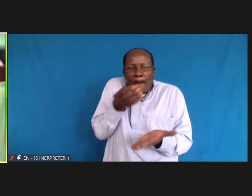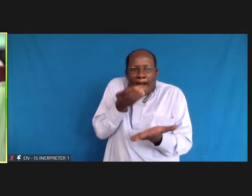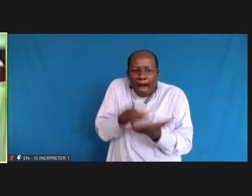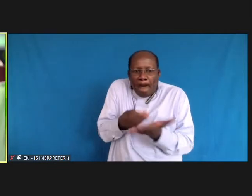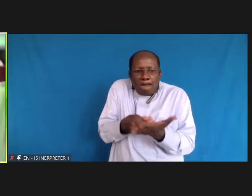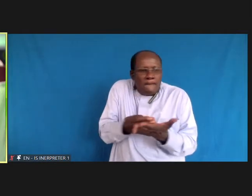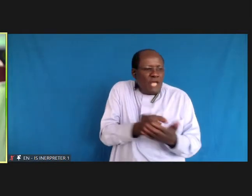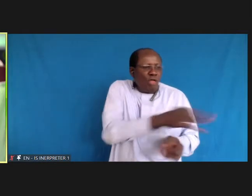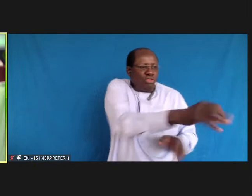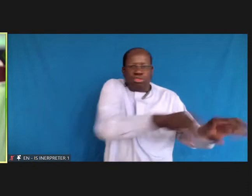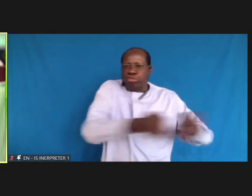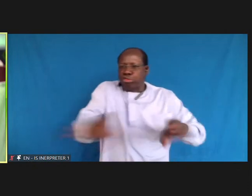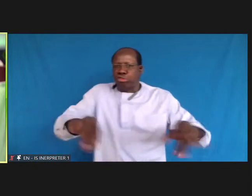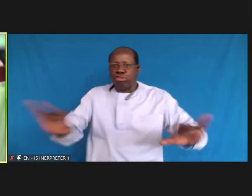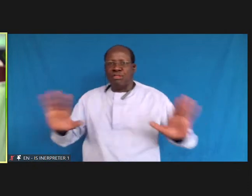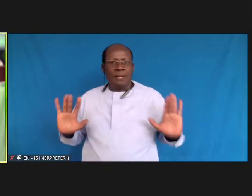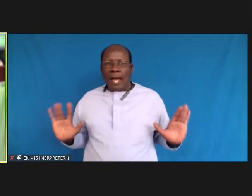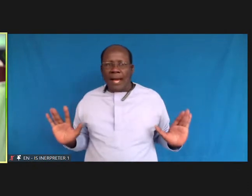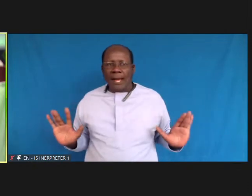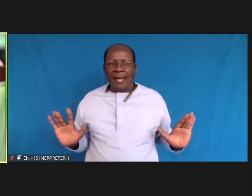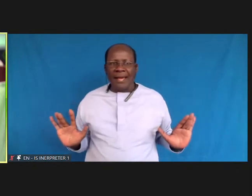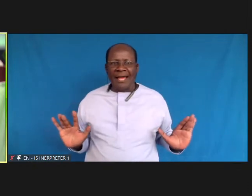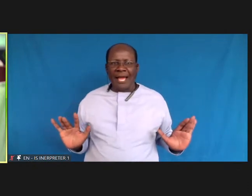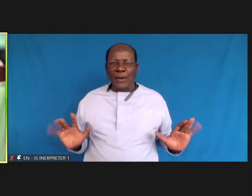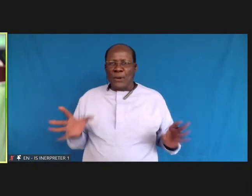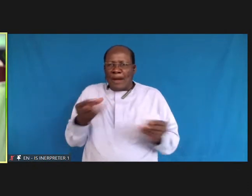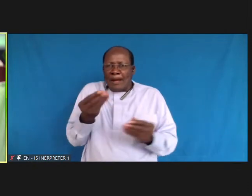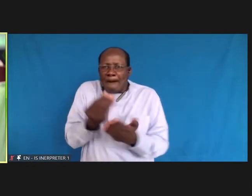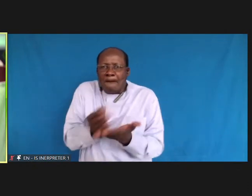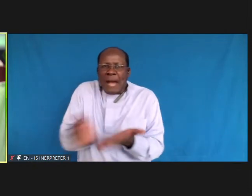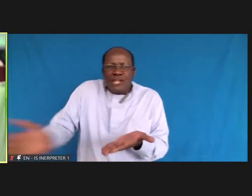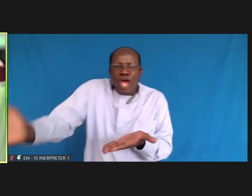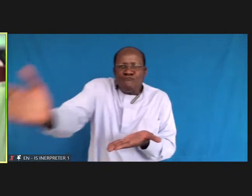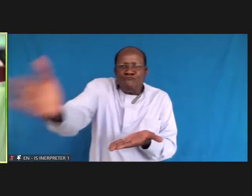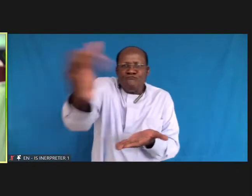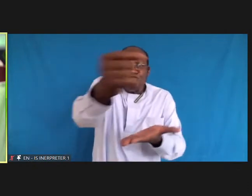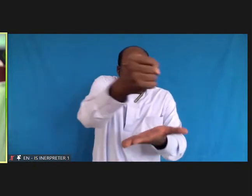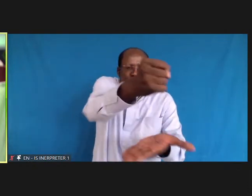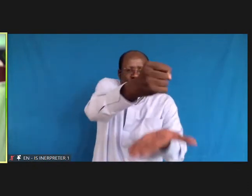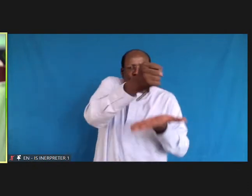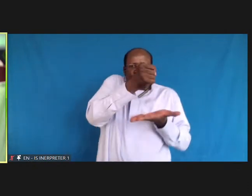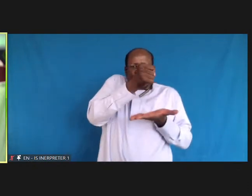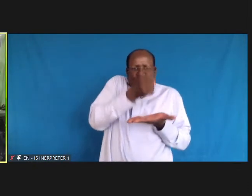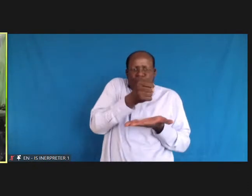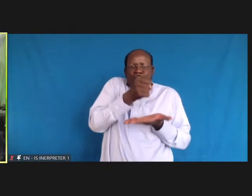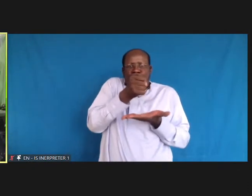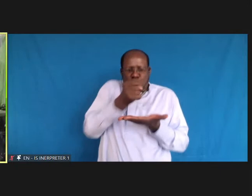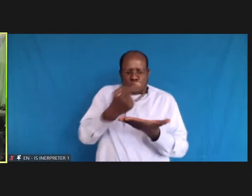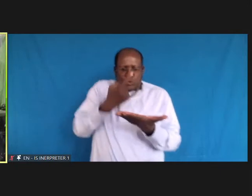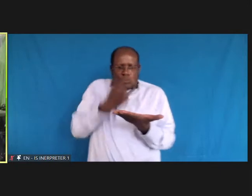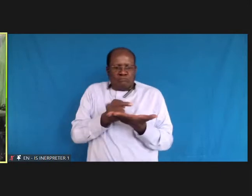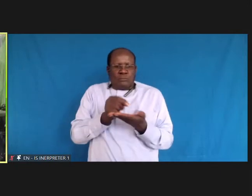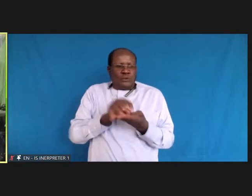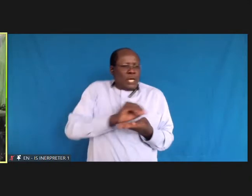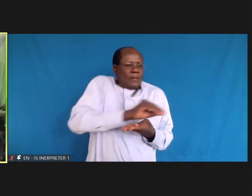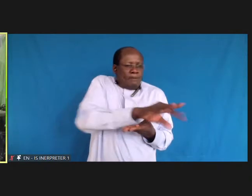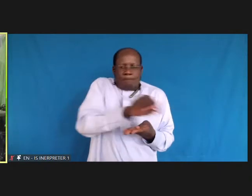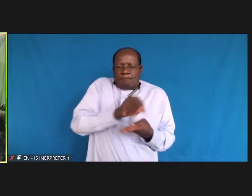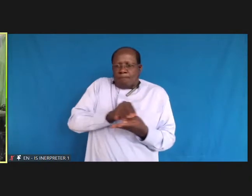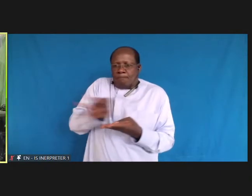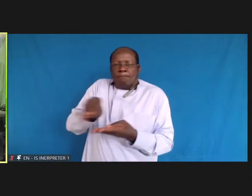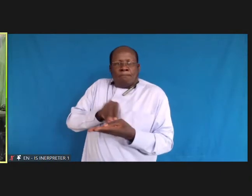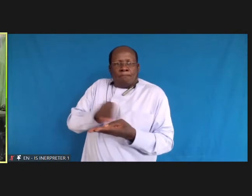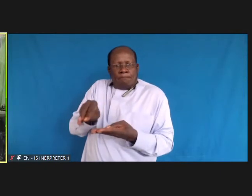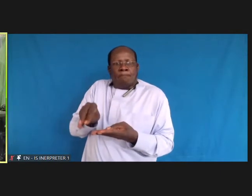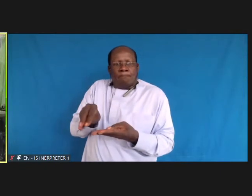at the grassroots level doing the work, amazing work at the grassroots level, and they are not getting the recognition that they